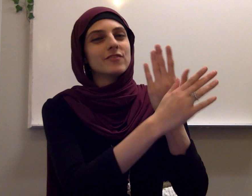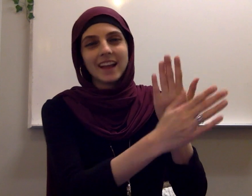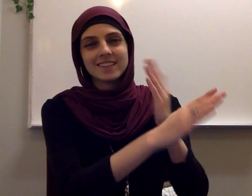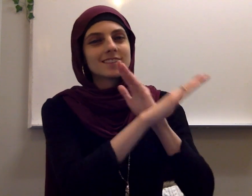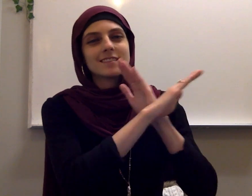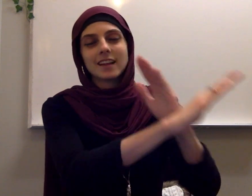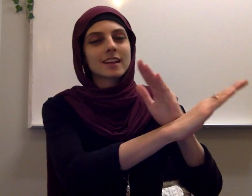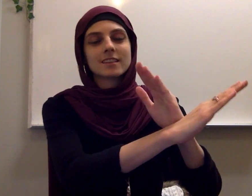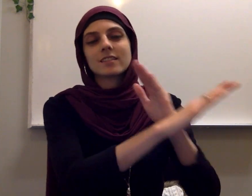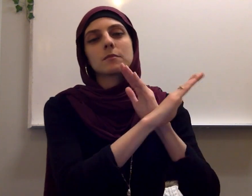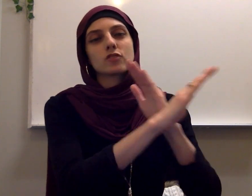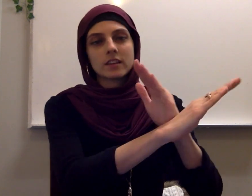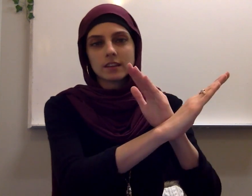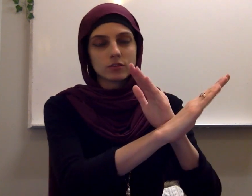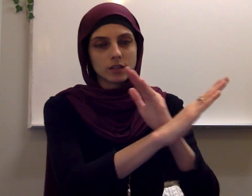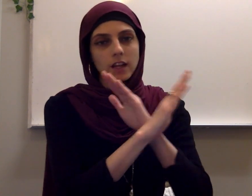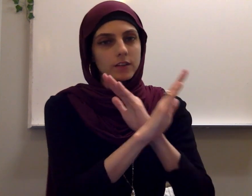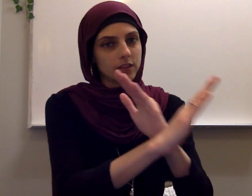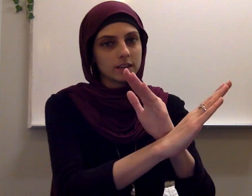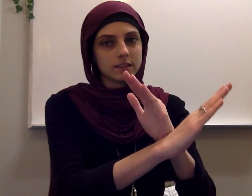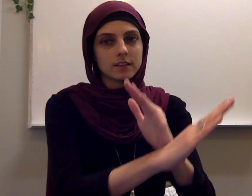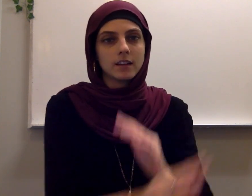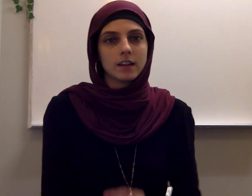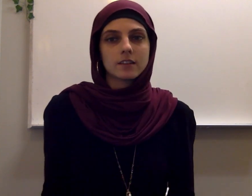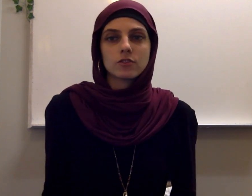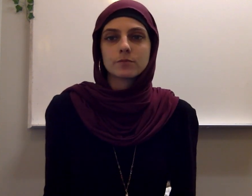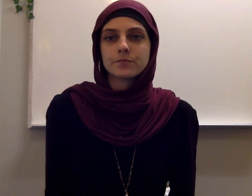defend. This can translate to a lot of things in English.